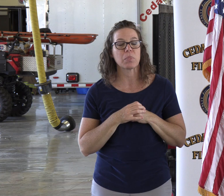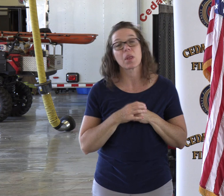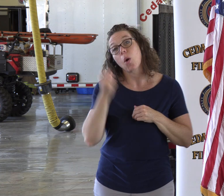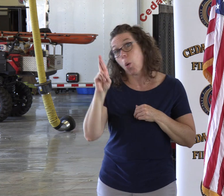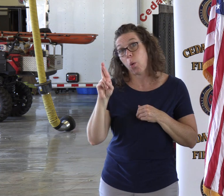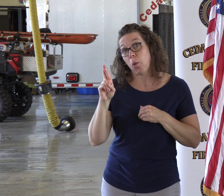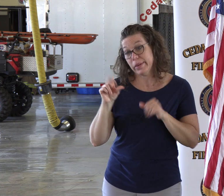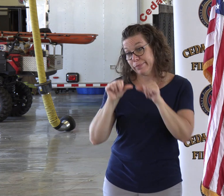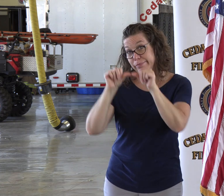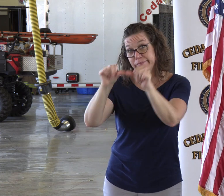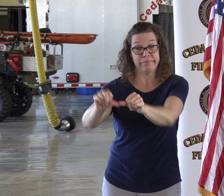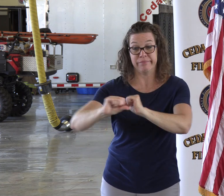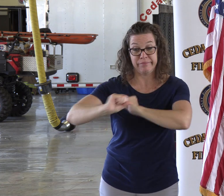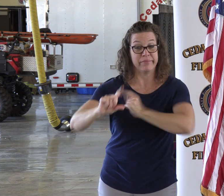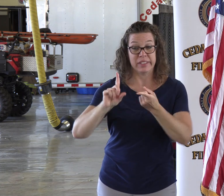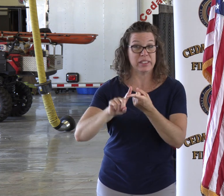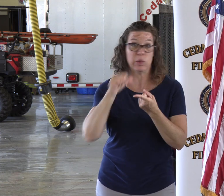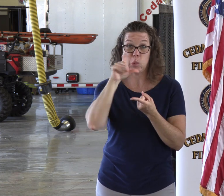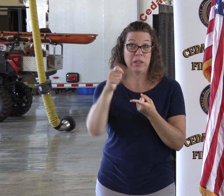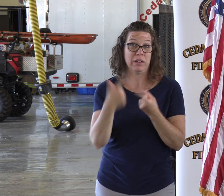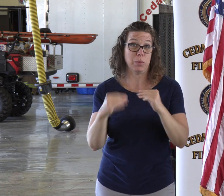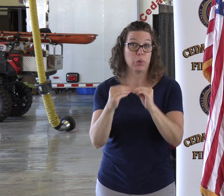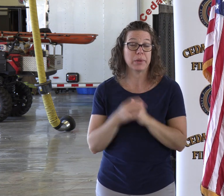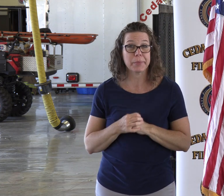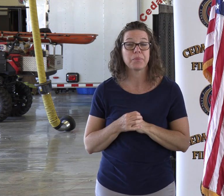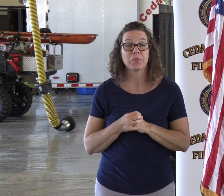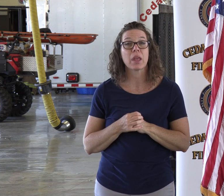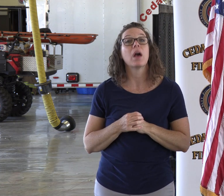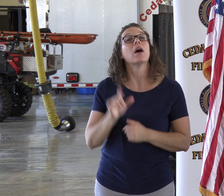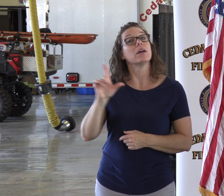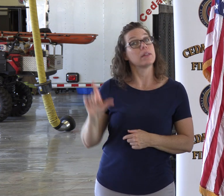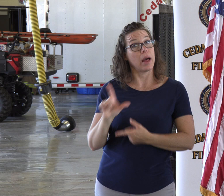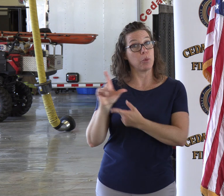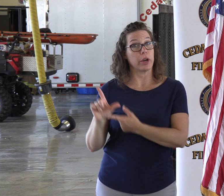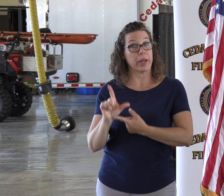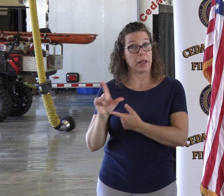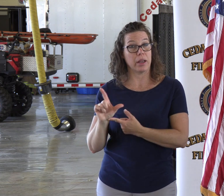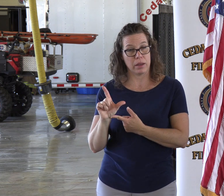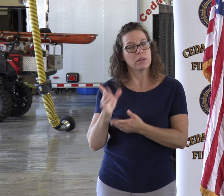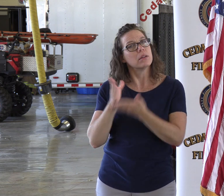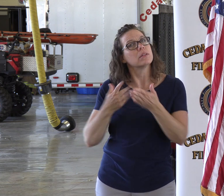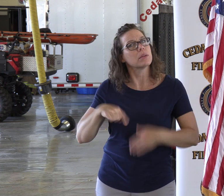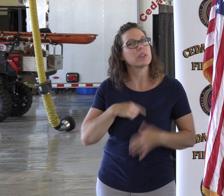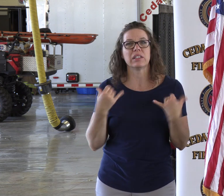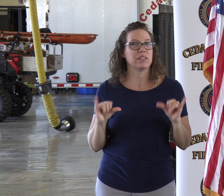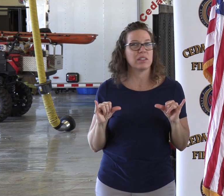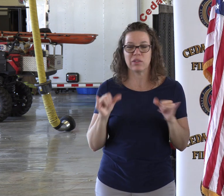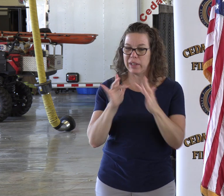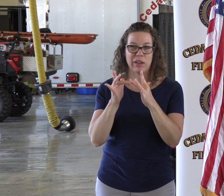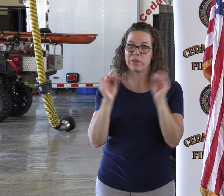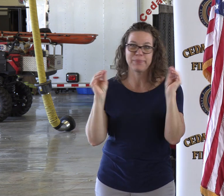or until the need remains. Our library, some of us still don't have